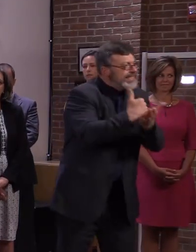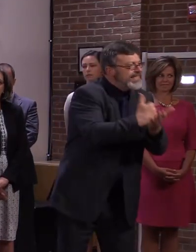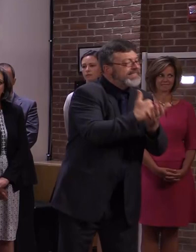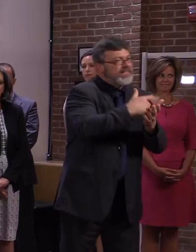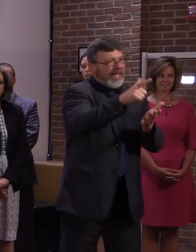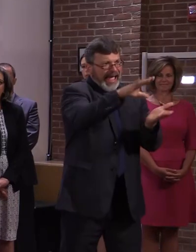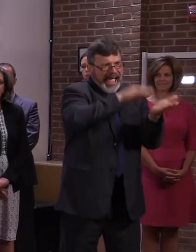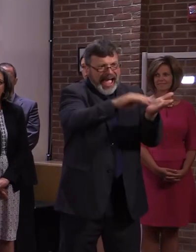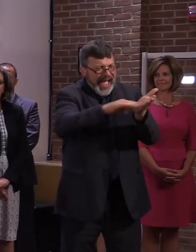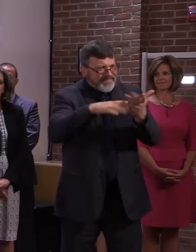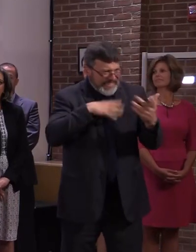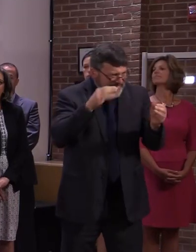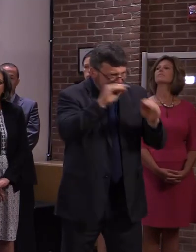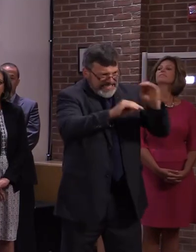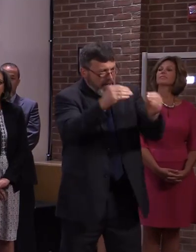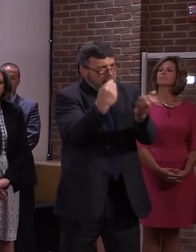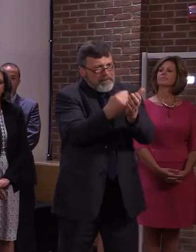more.